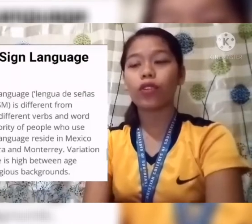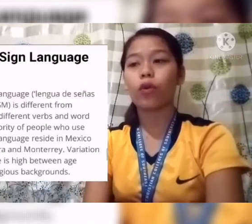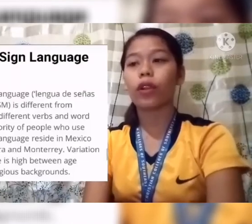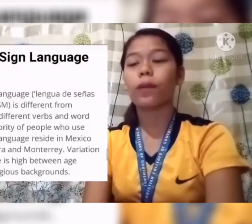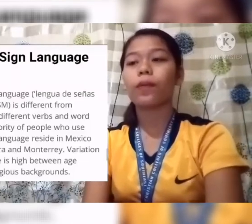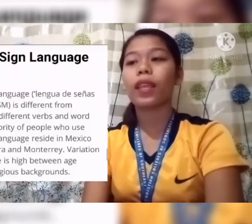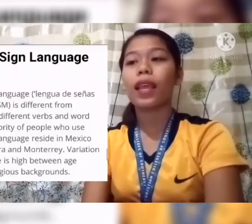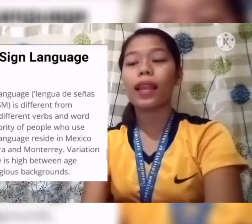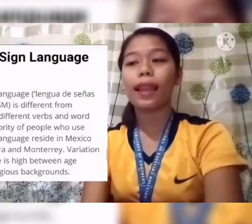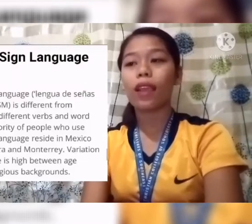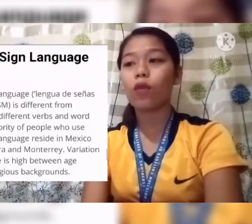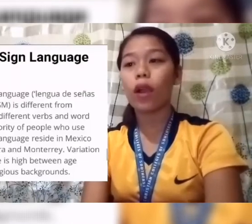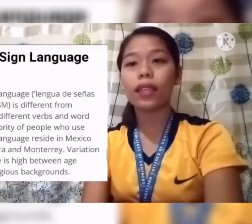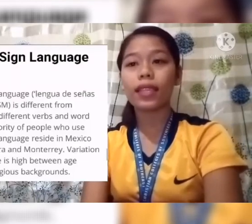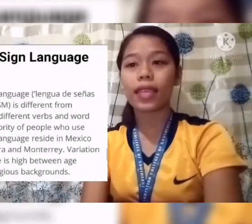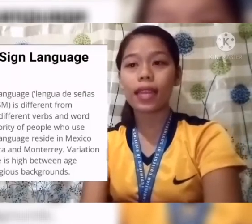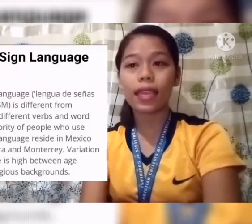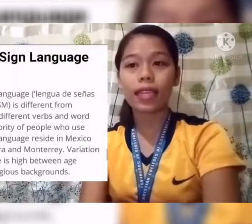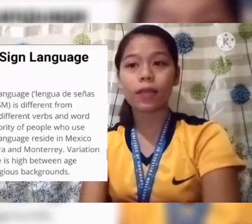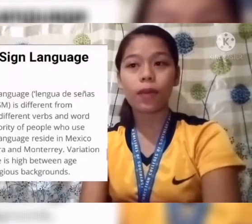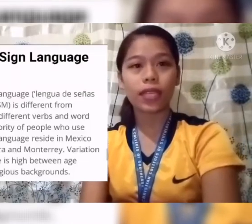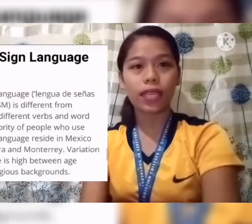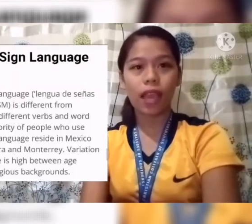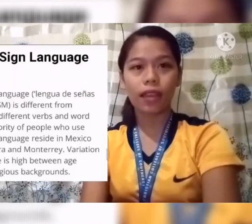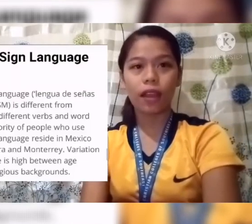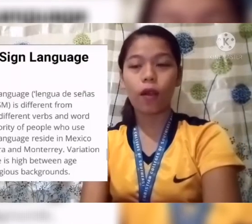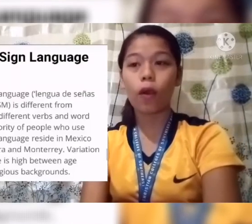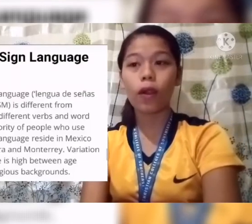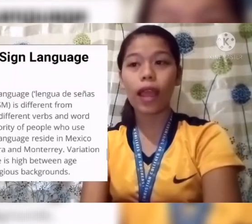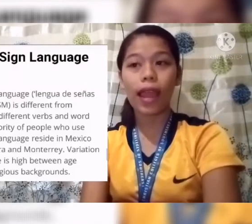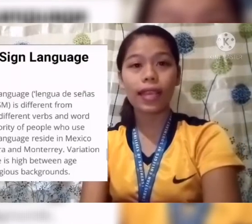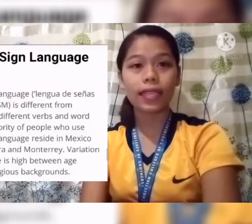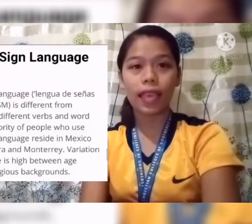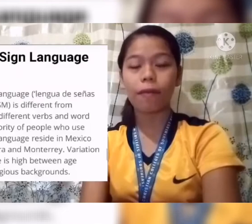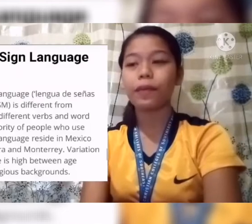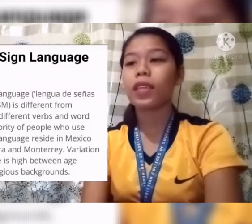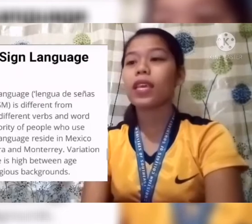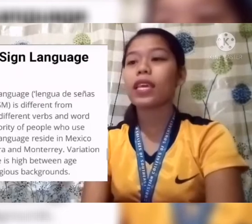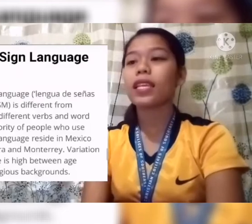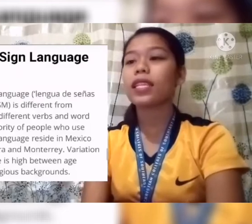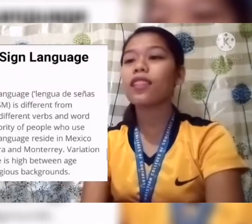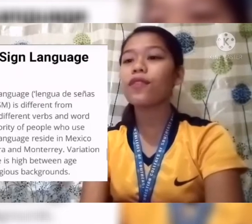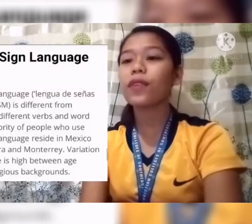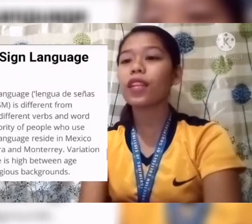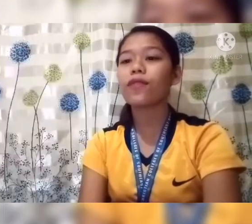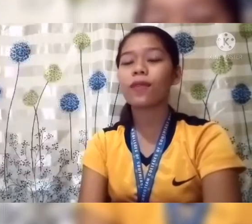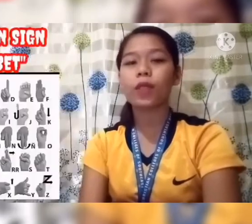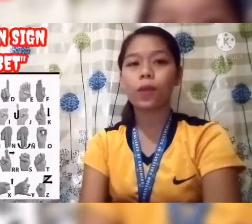or Lengua de Señas Mexicana or LSM is different from